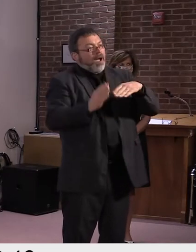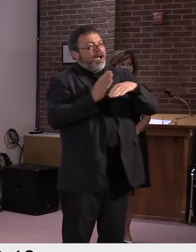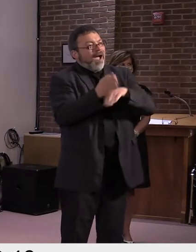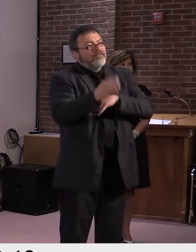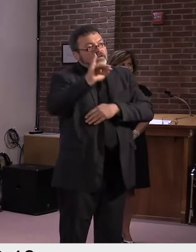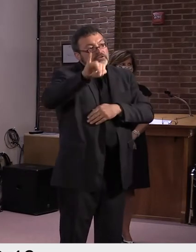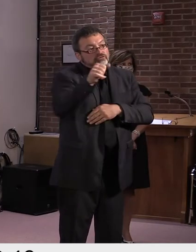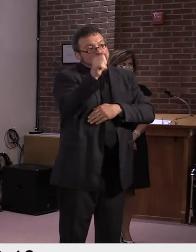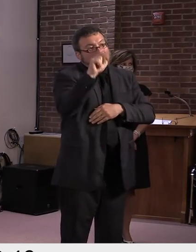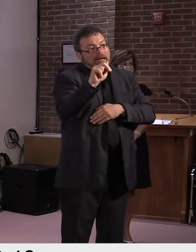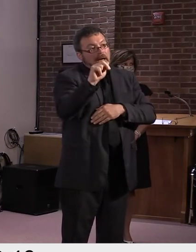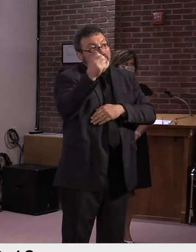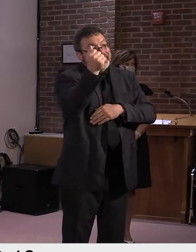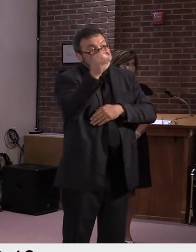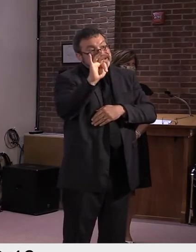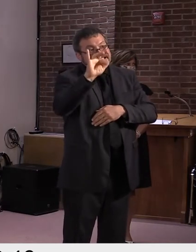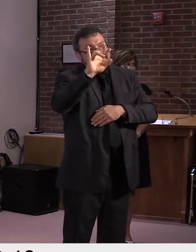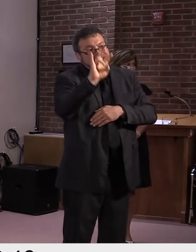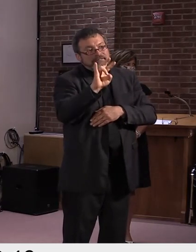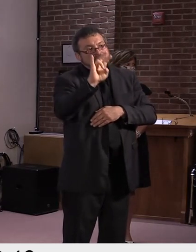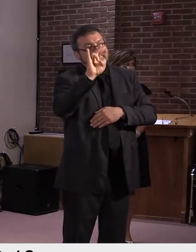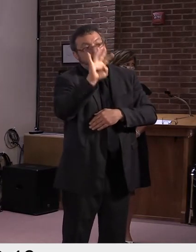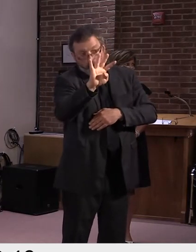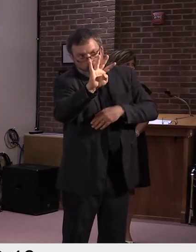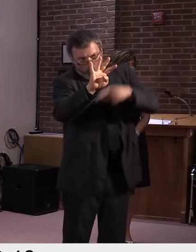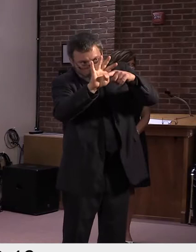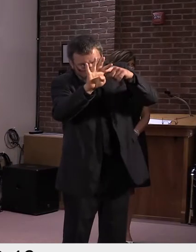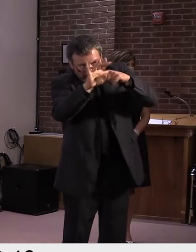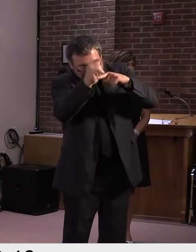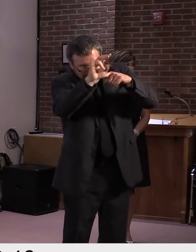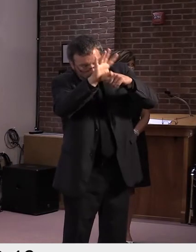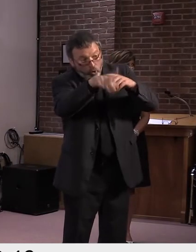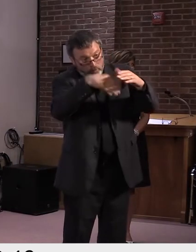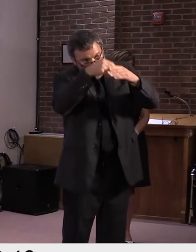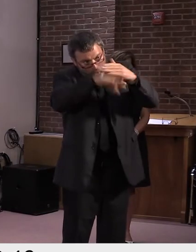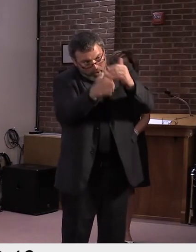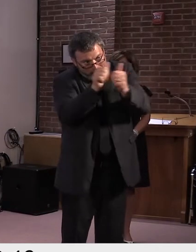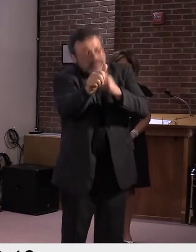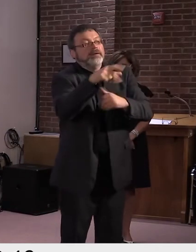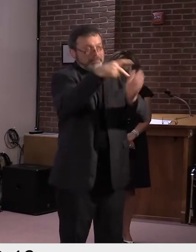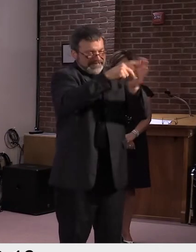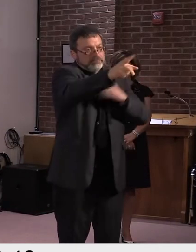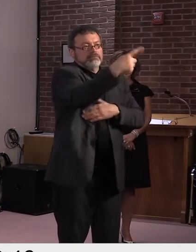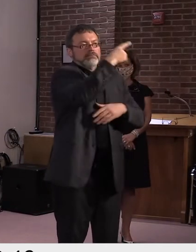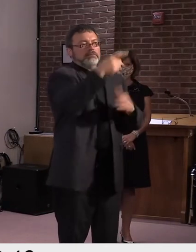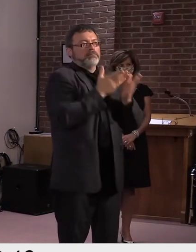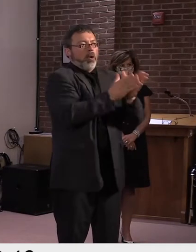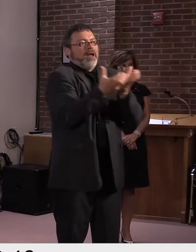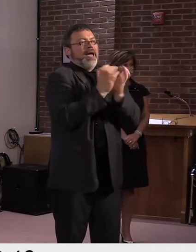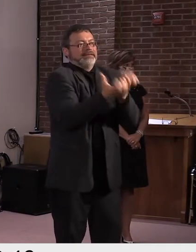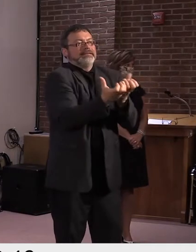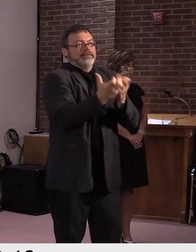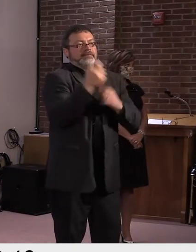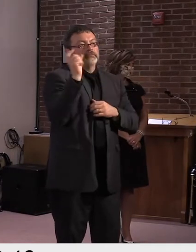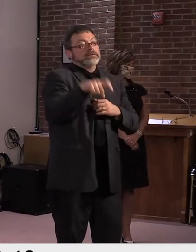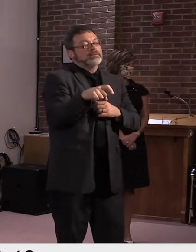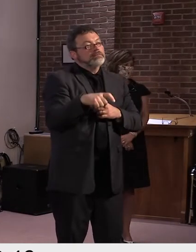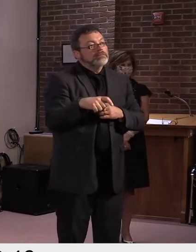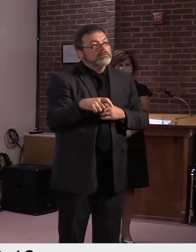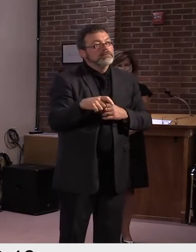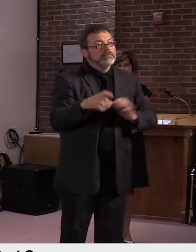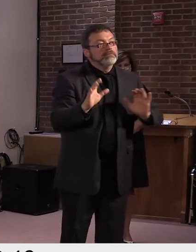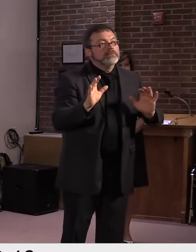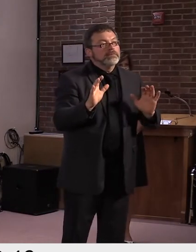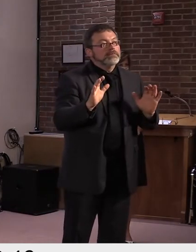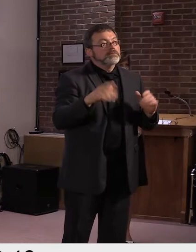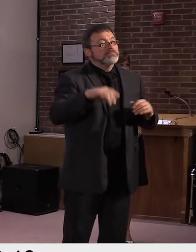And be mindful that alcohol and swimming or boating often do not mix. Too much of one can lead to